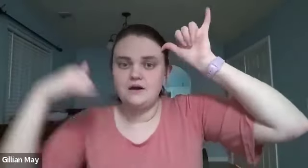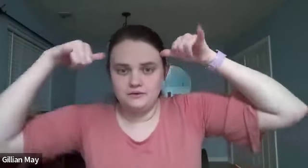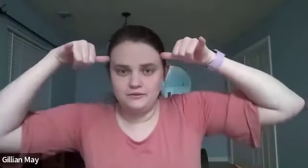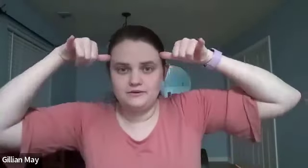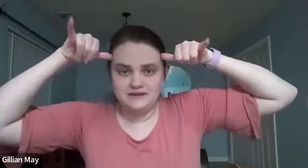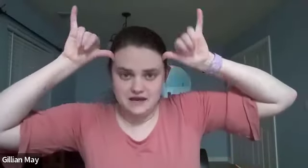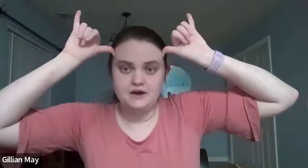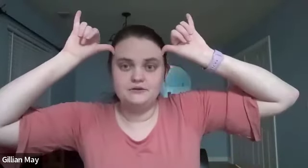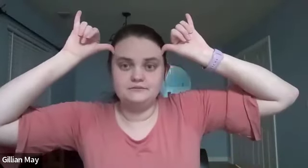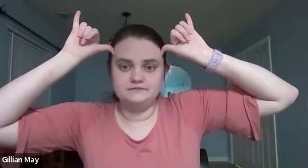cow or cow.